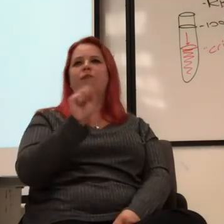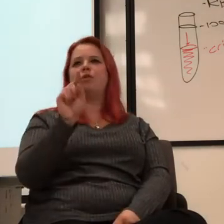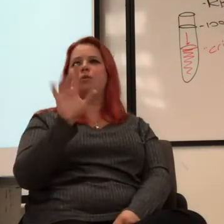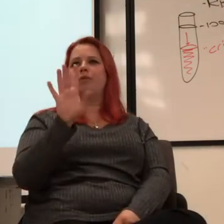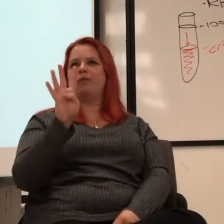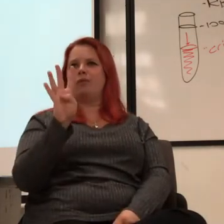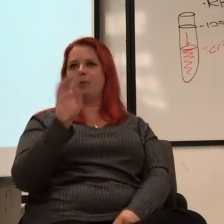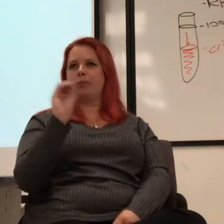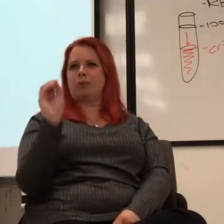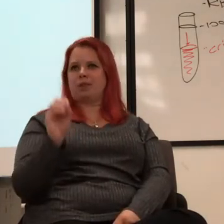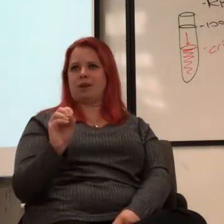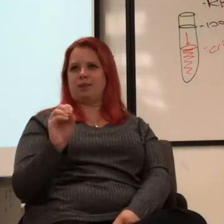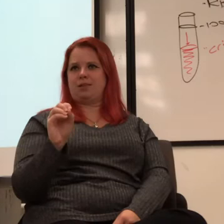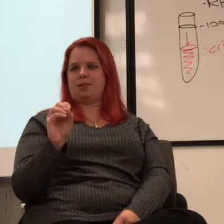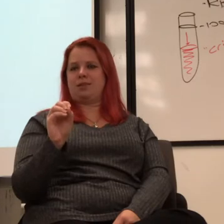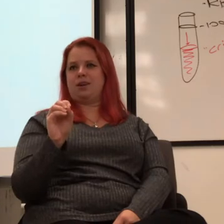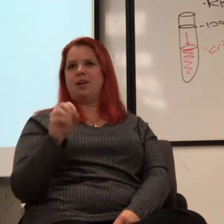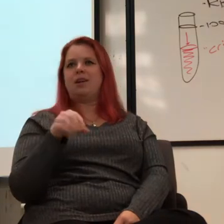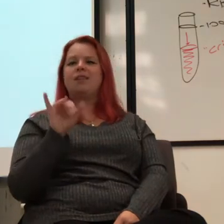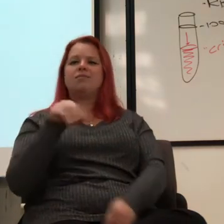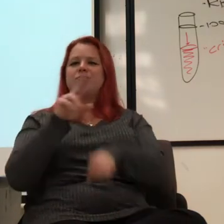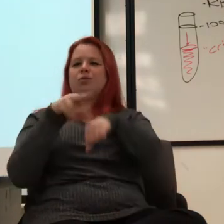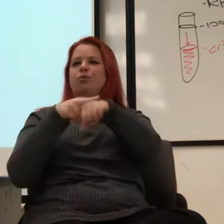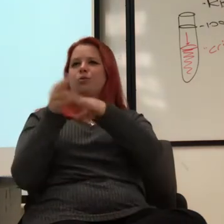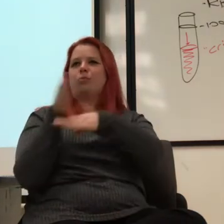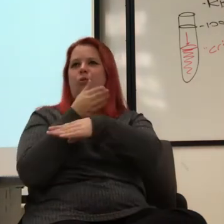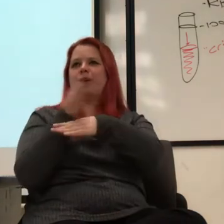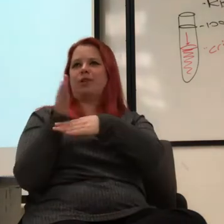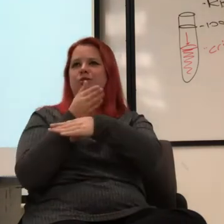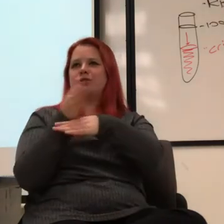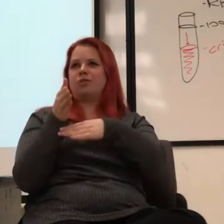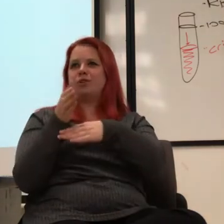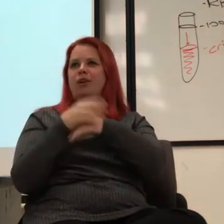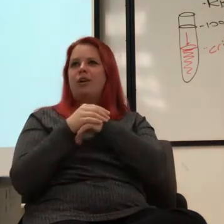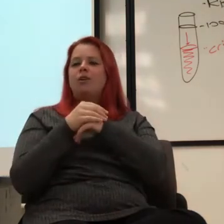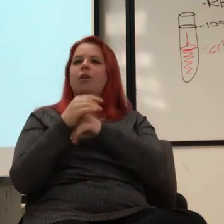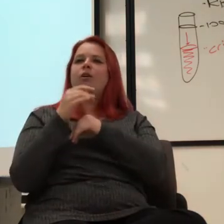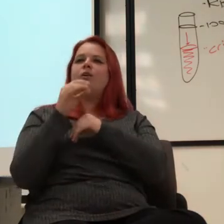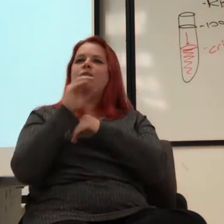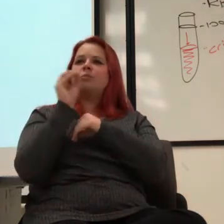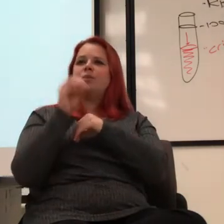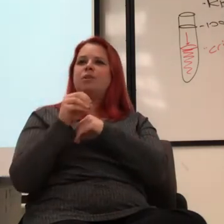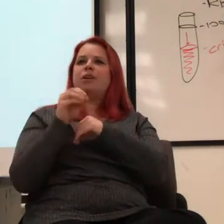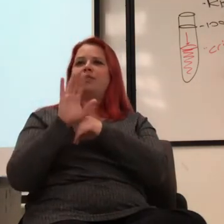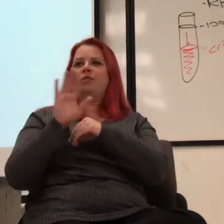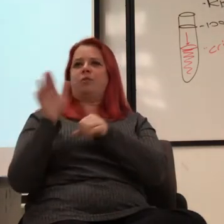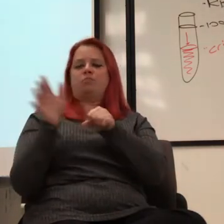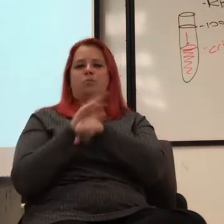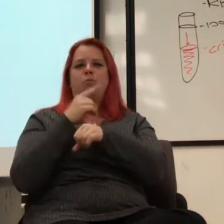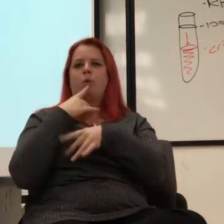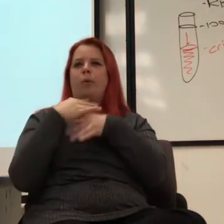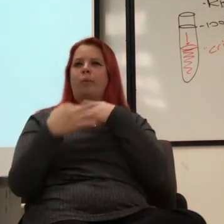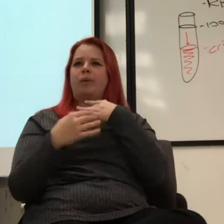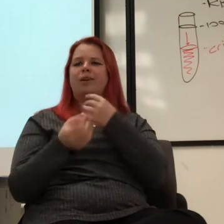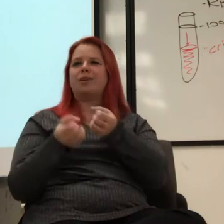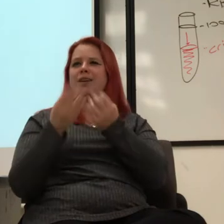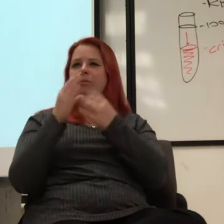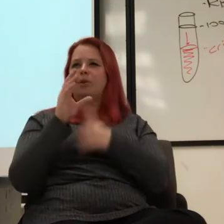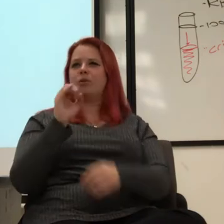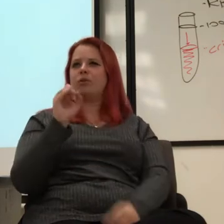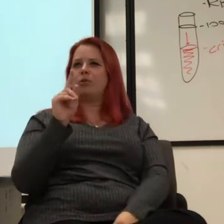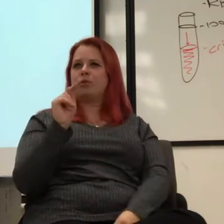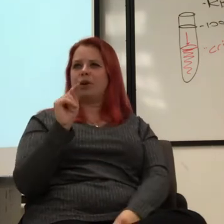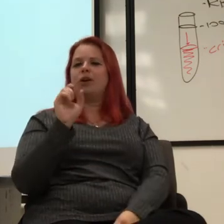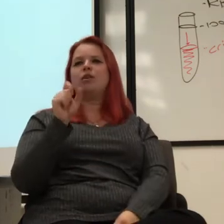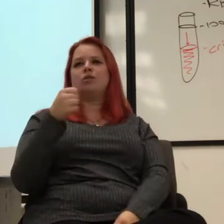37 to 54. That's what most books will say. That's a normal range. It's a percentage of your whole blood. That should be enough oxygen